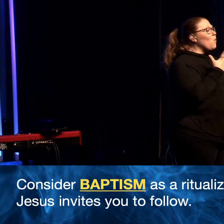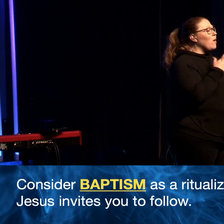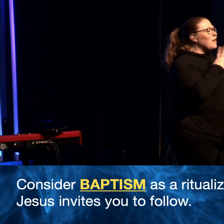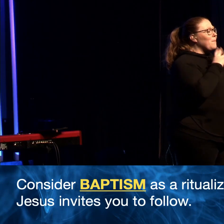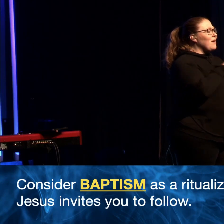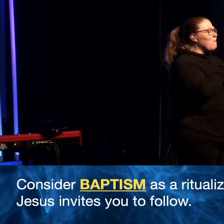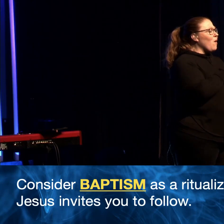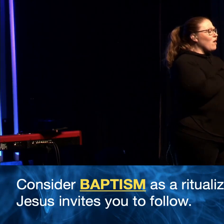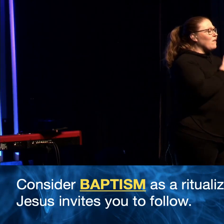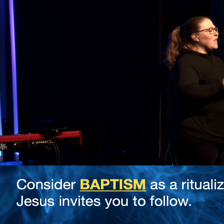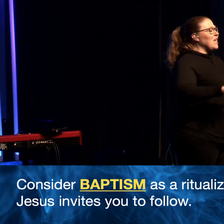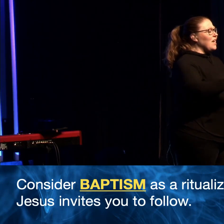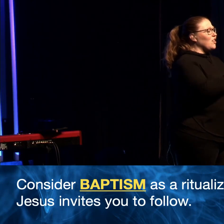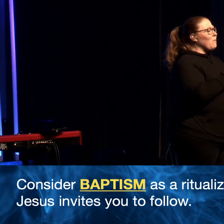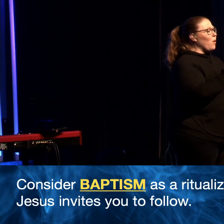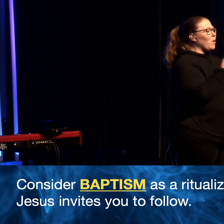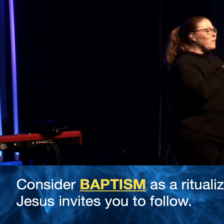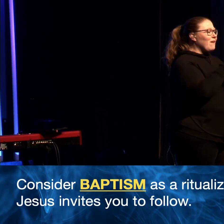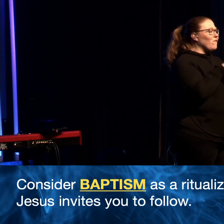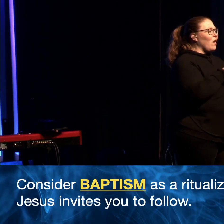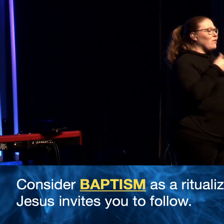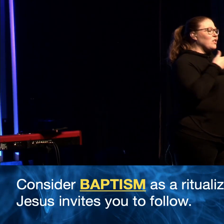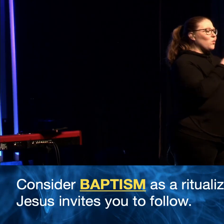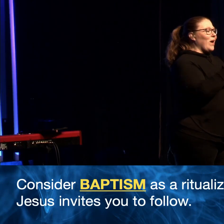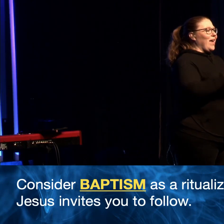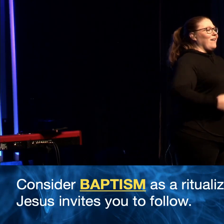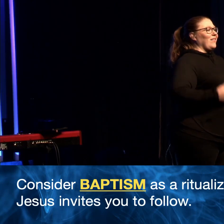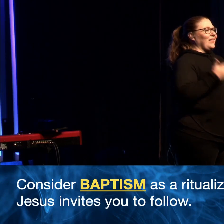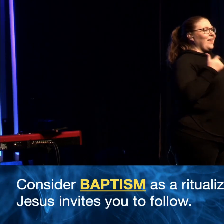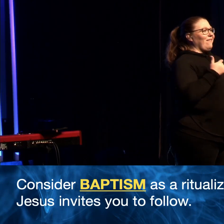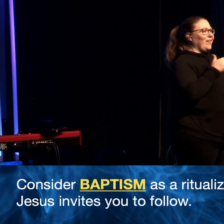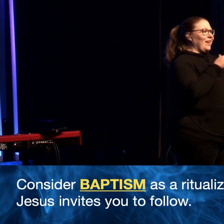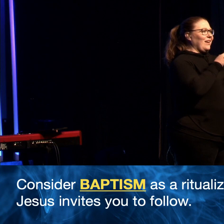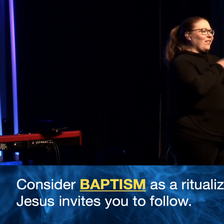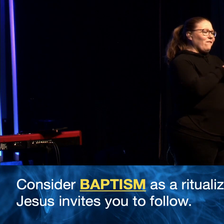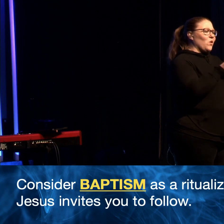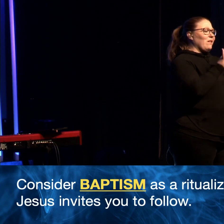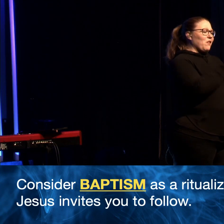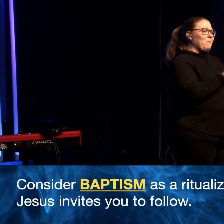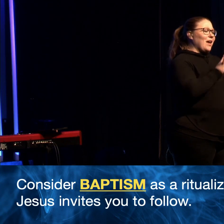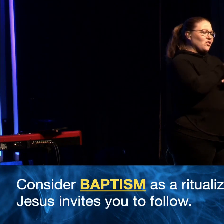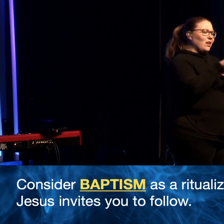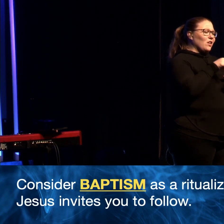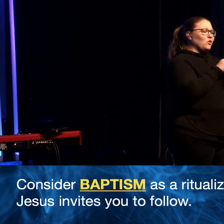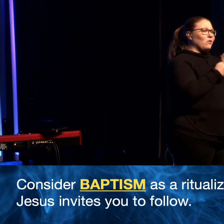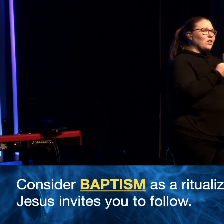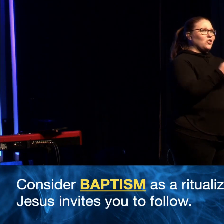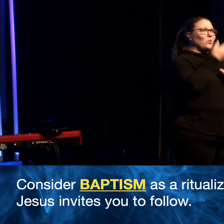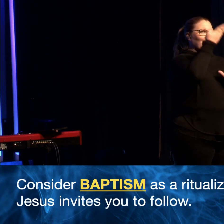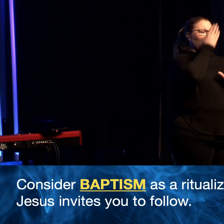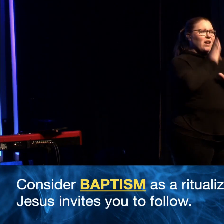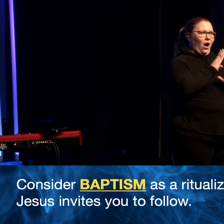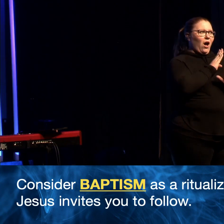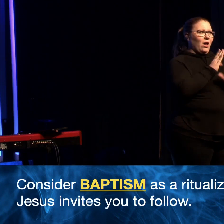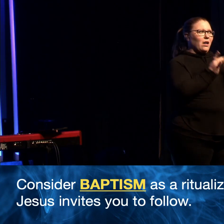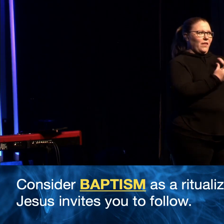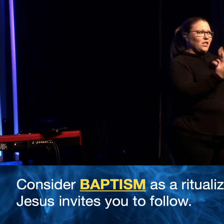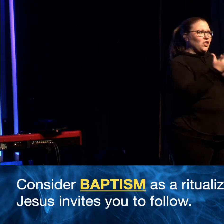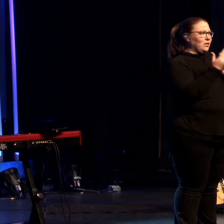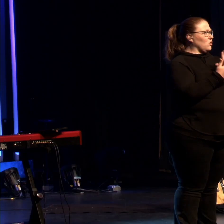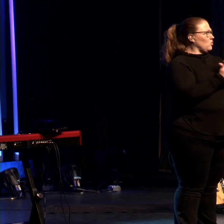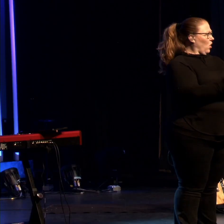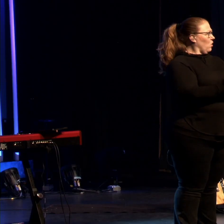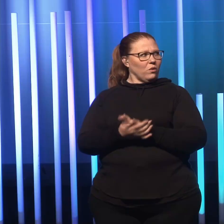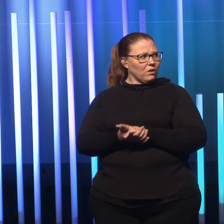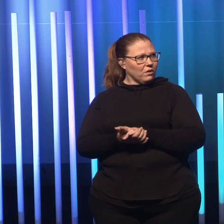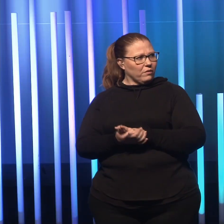want to be a part of this way of living that is filled with compassion and inclusion that reflects the God that Jesus revealed. So we're